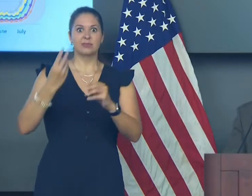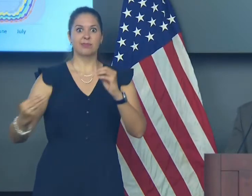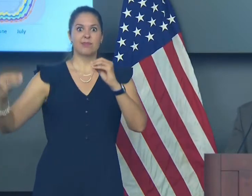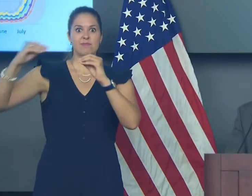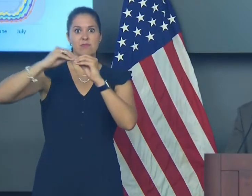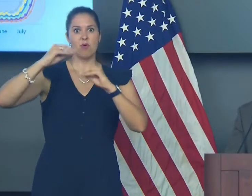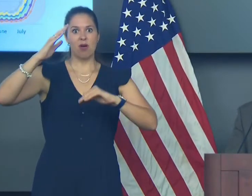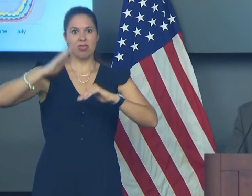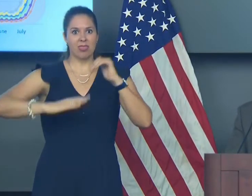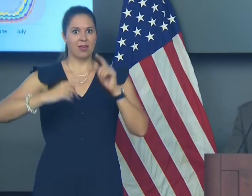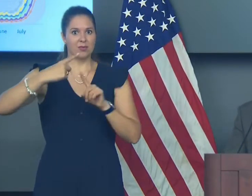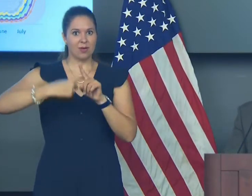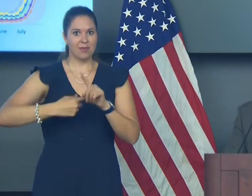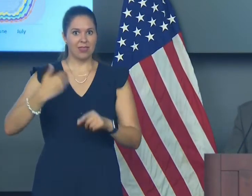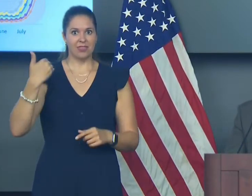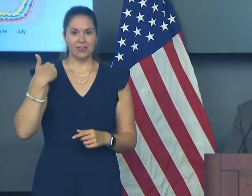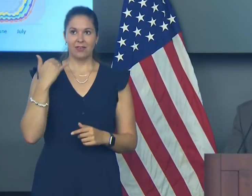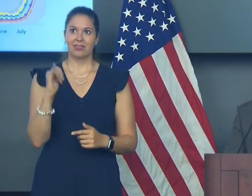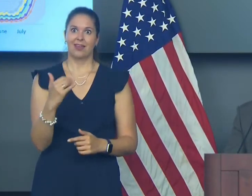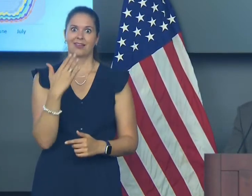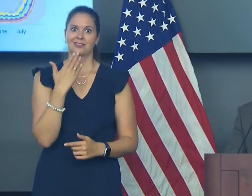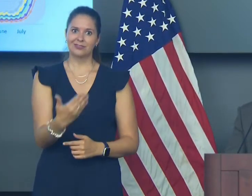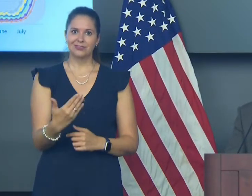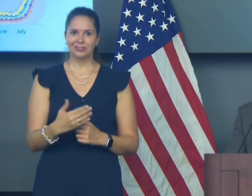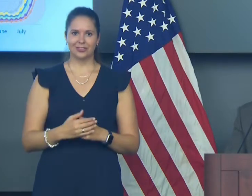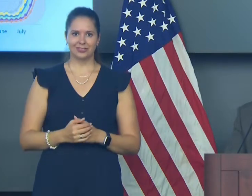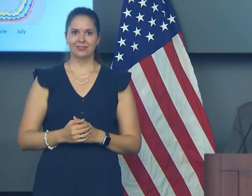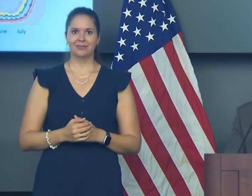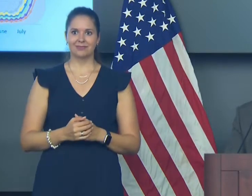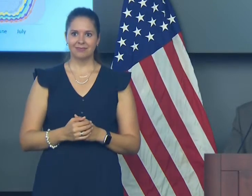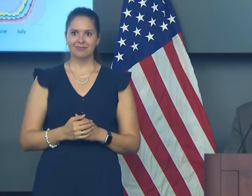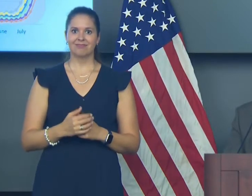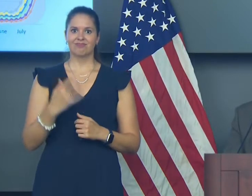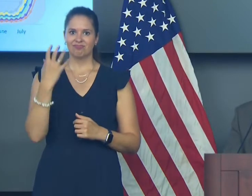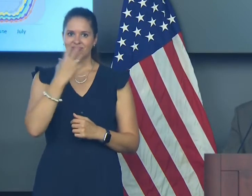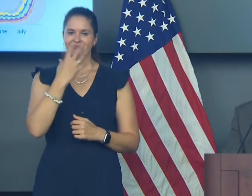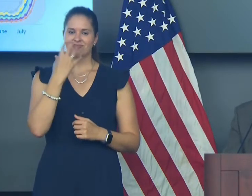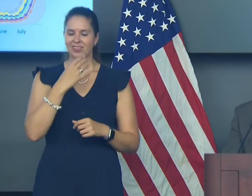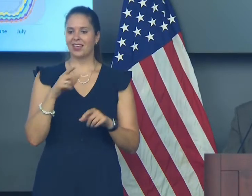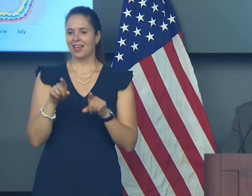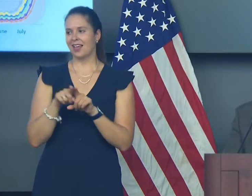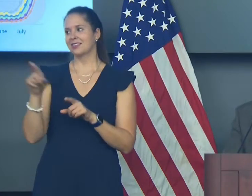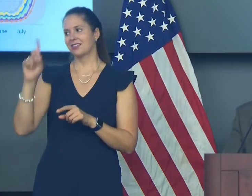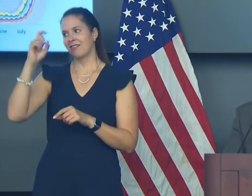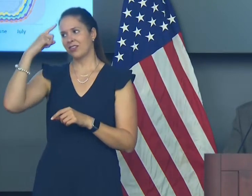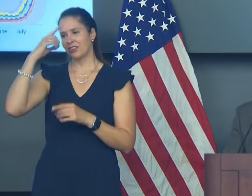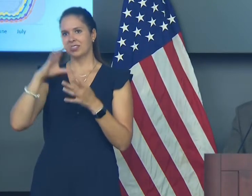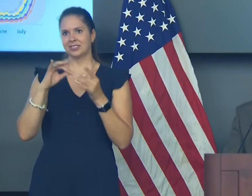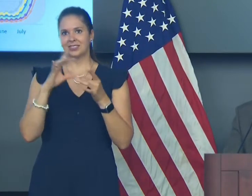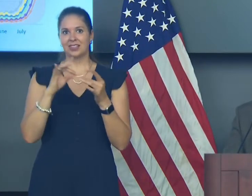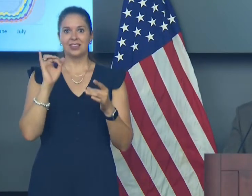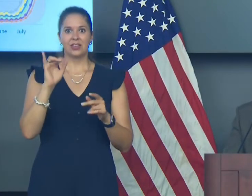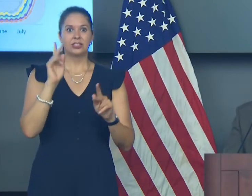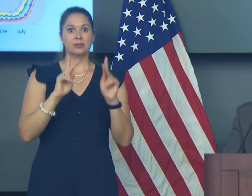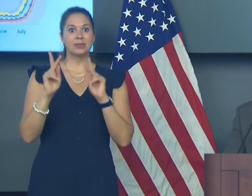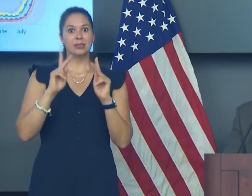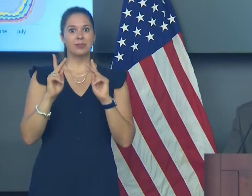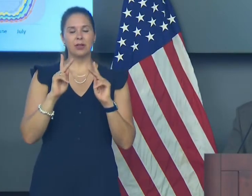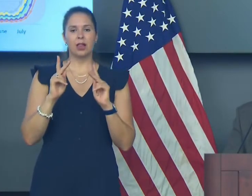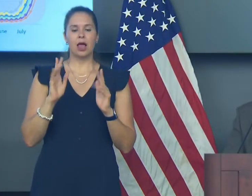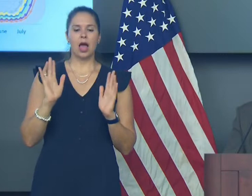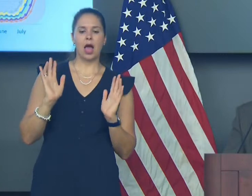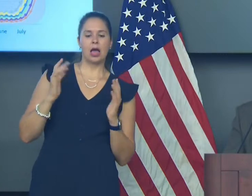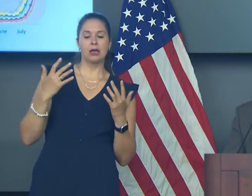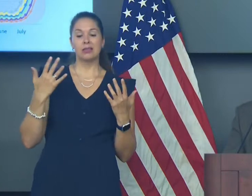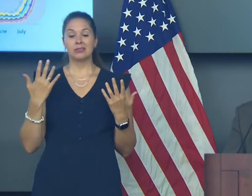ago. That's very good. That's very good. As the governor said, those are people who were hesitant, who